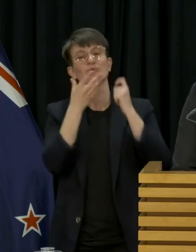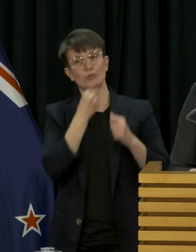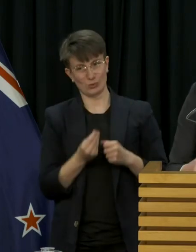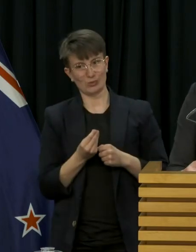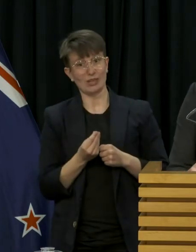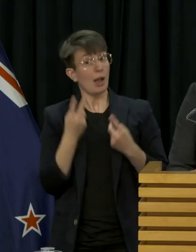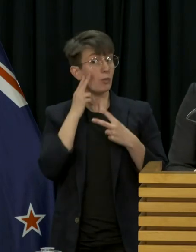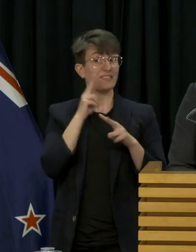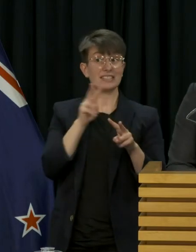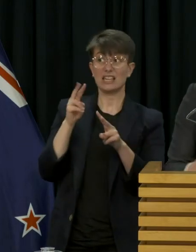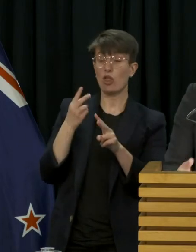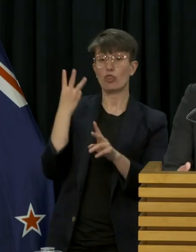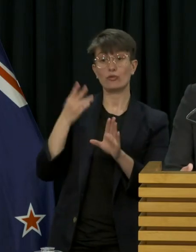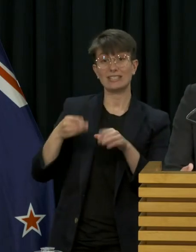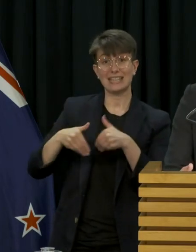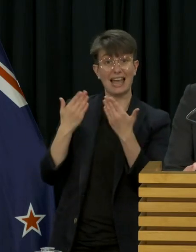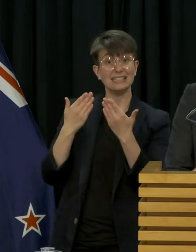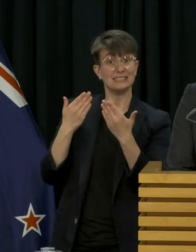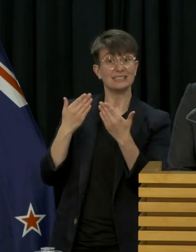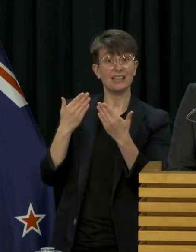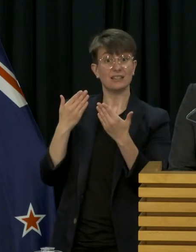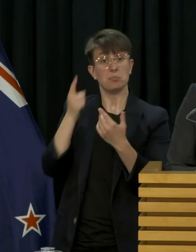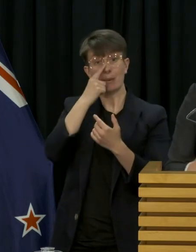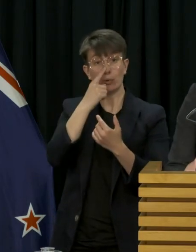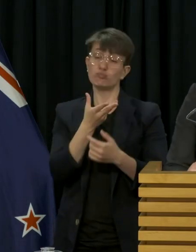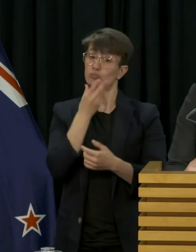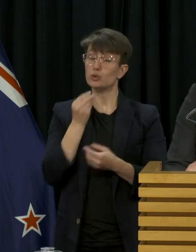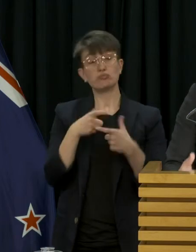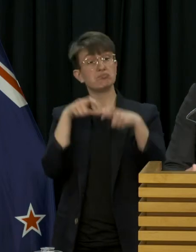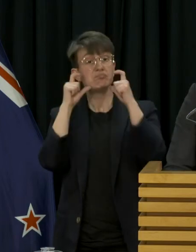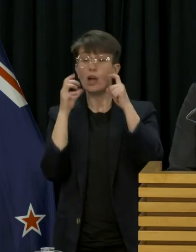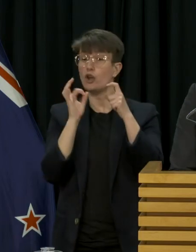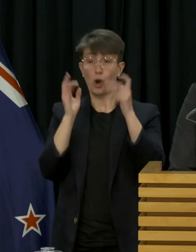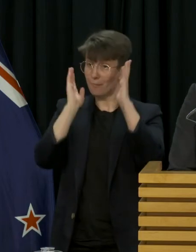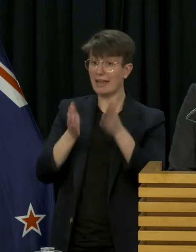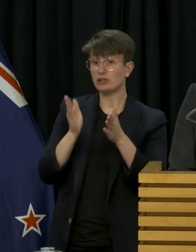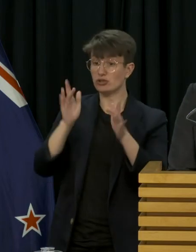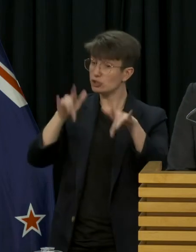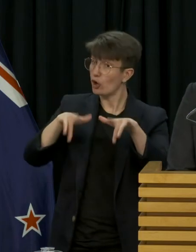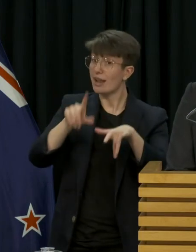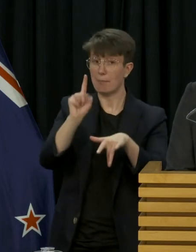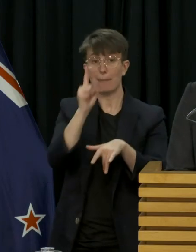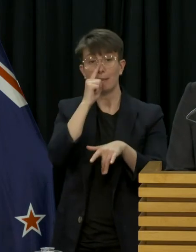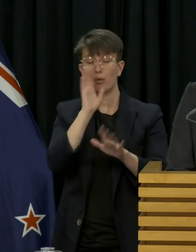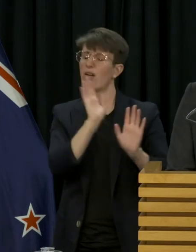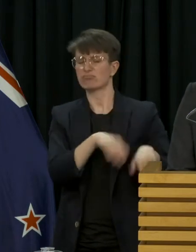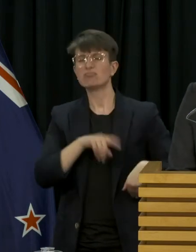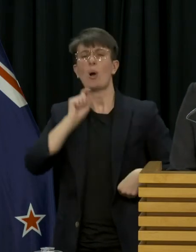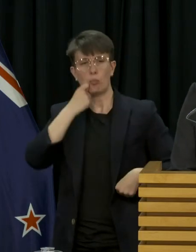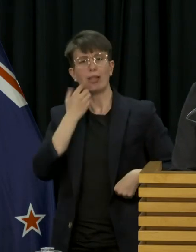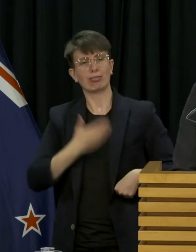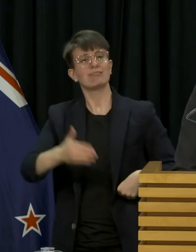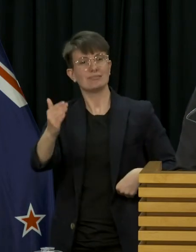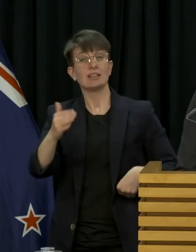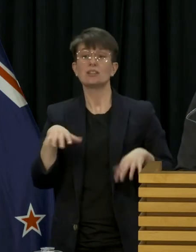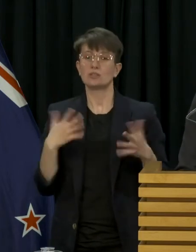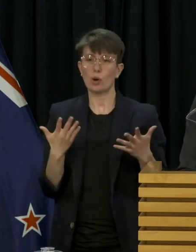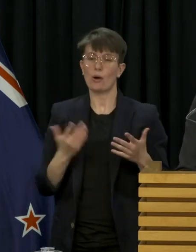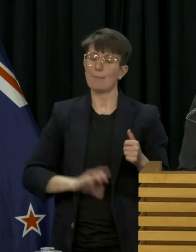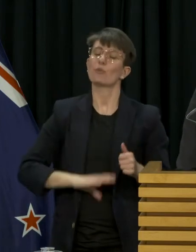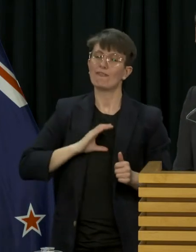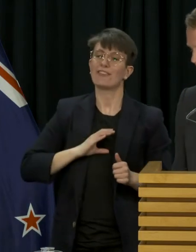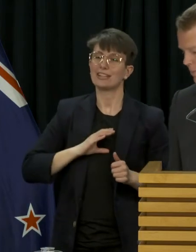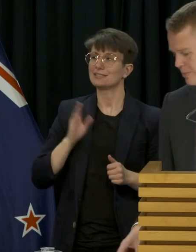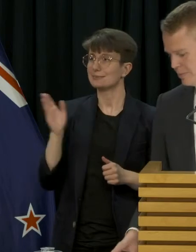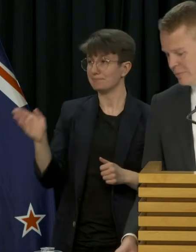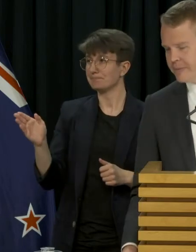use requirements, even though they're not a requirement yet. And as a result, I'm relatively confident that we will see New Zealanders. Interestingly, I stepped on a plane this morning, and